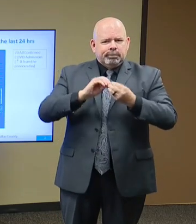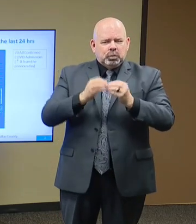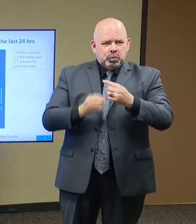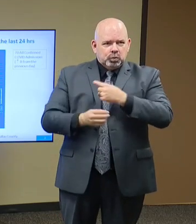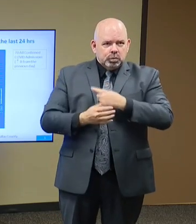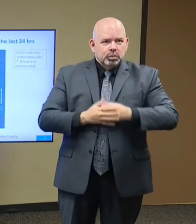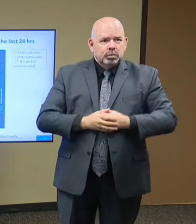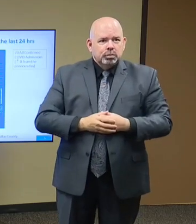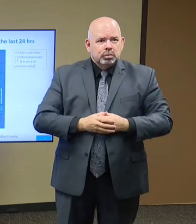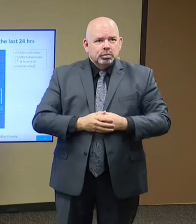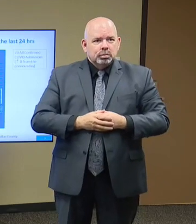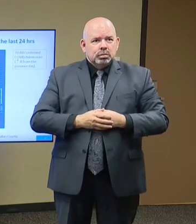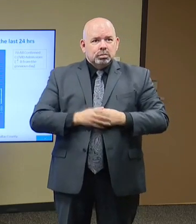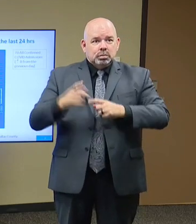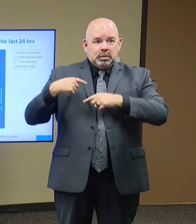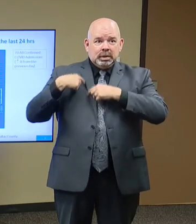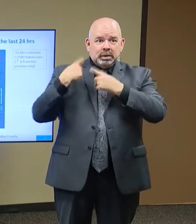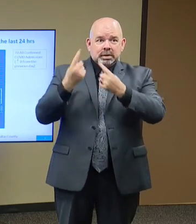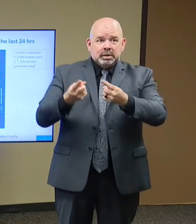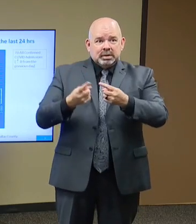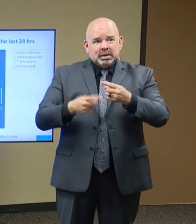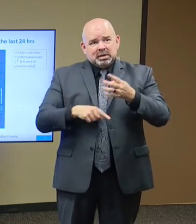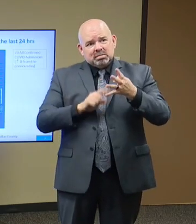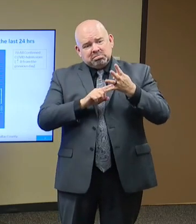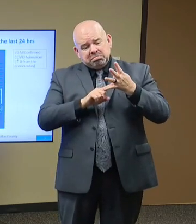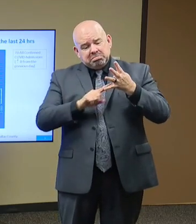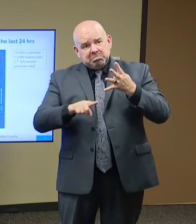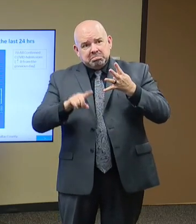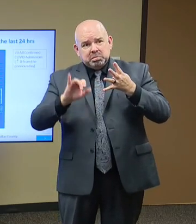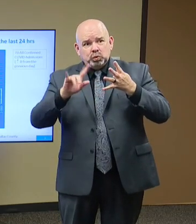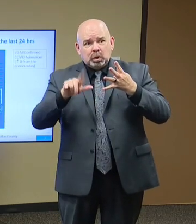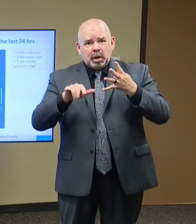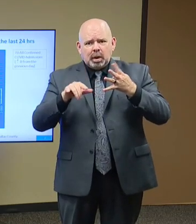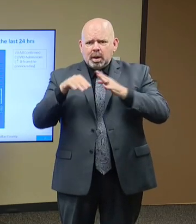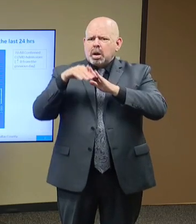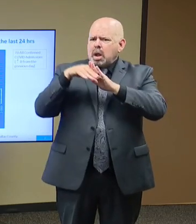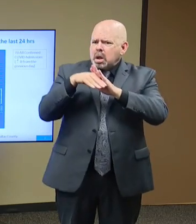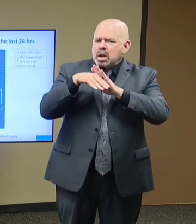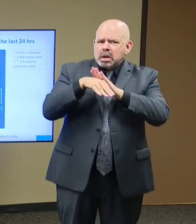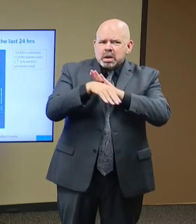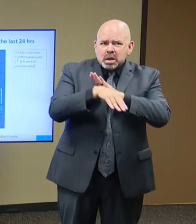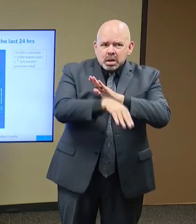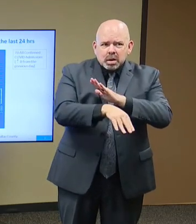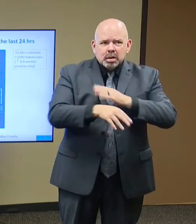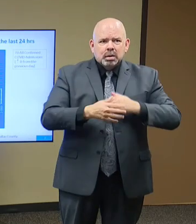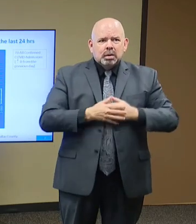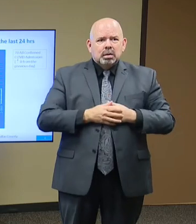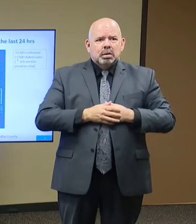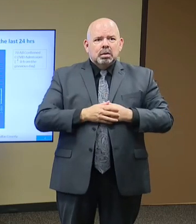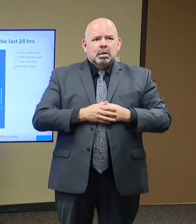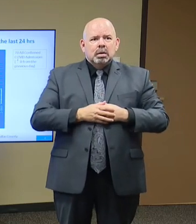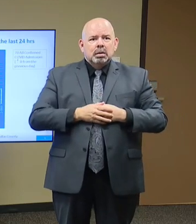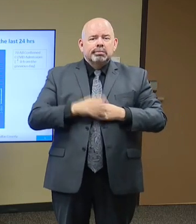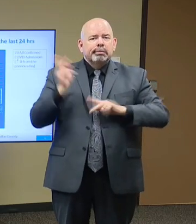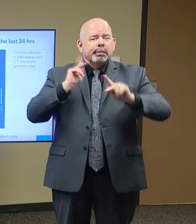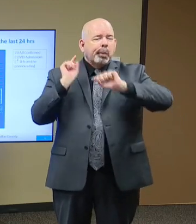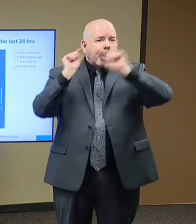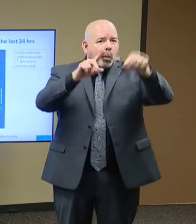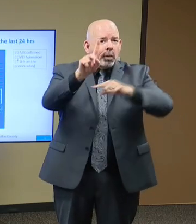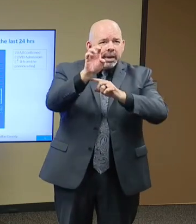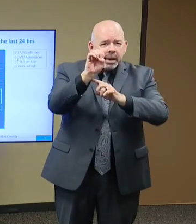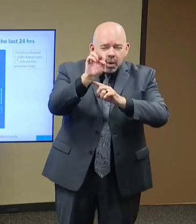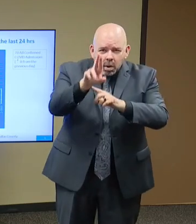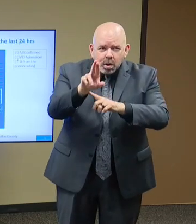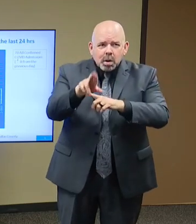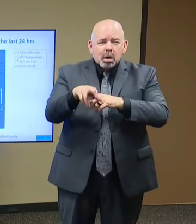since late July, trails a little that visits to the ER, but decline. What the